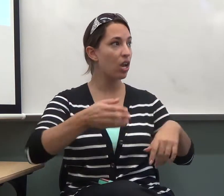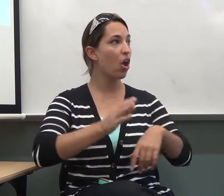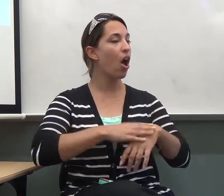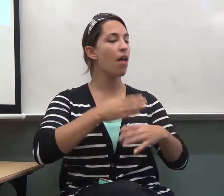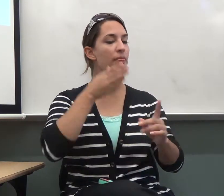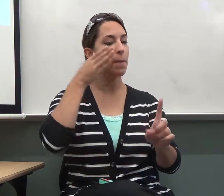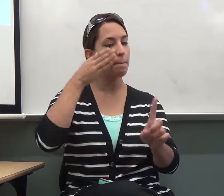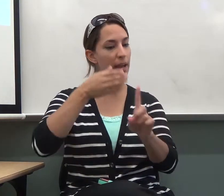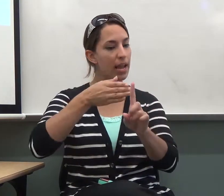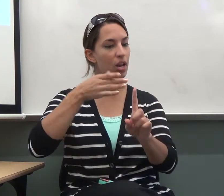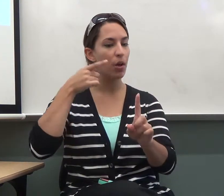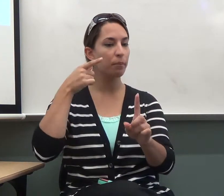purpose.